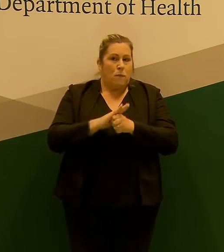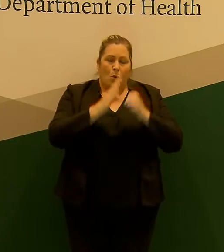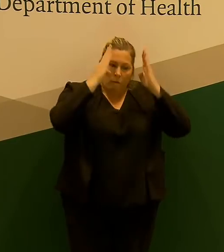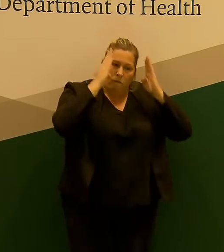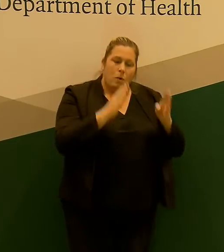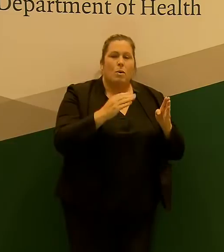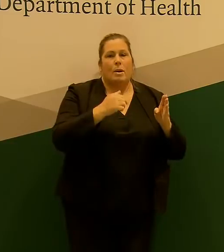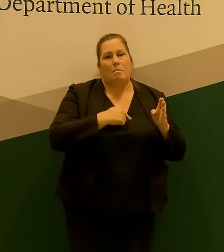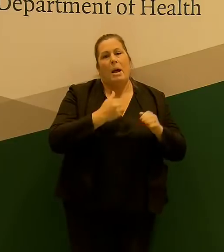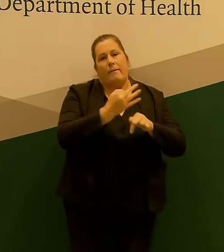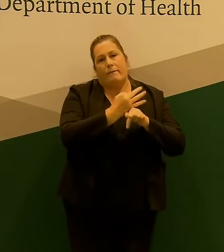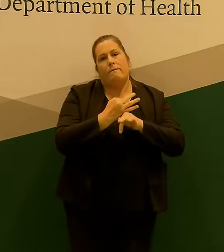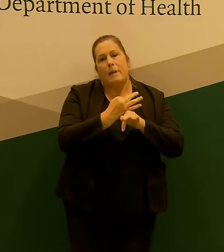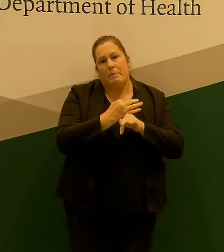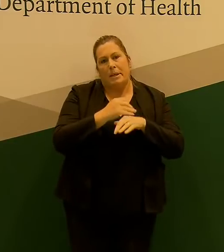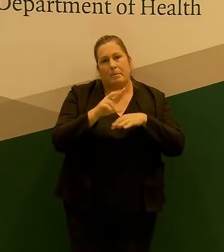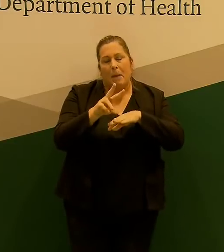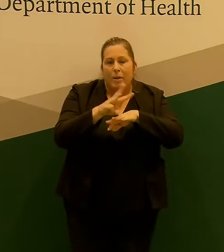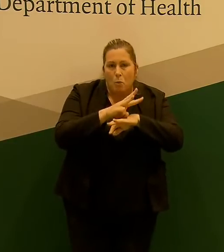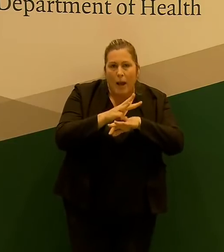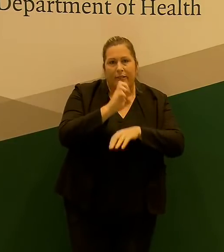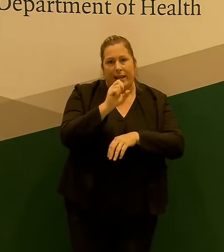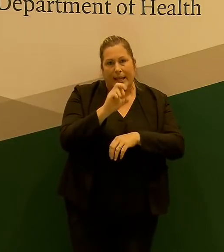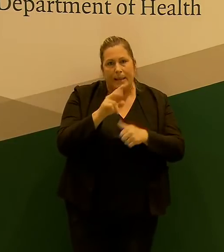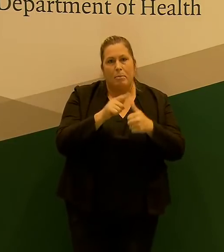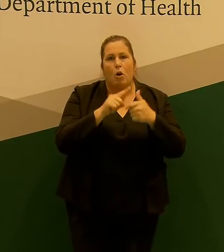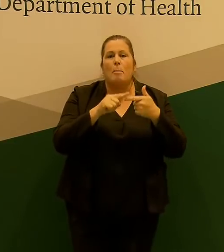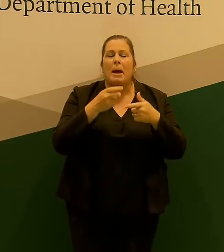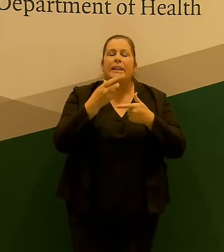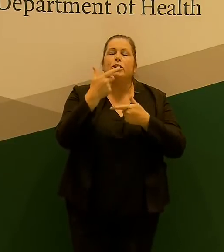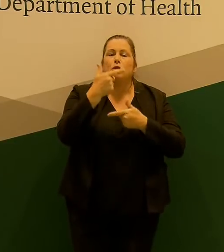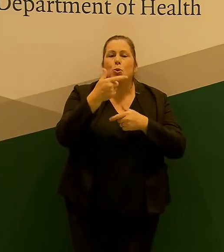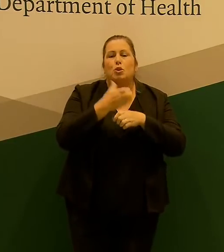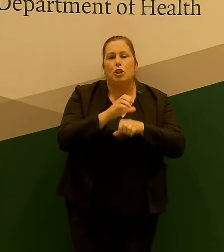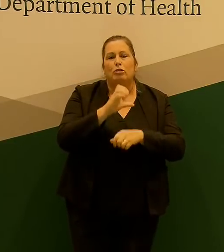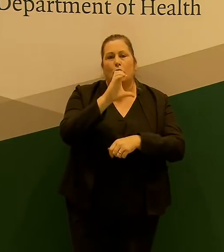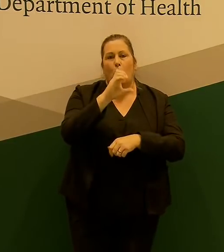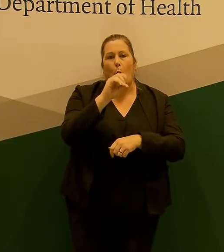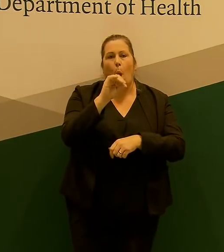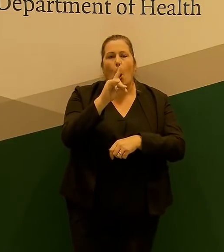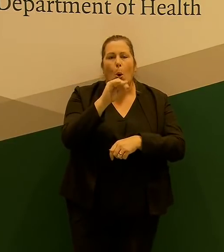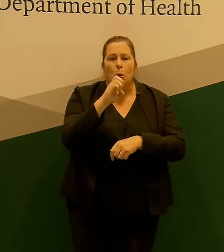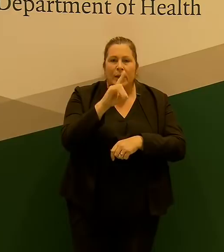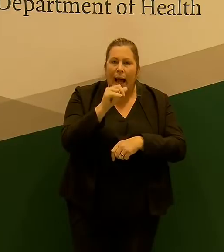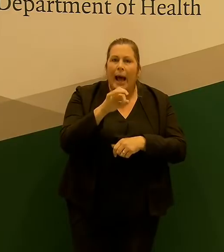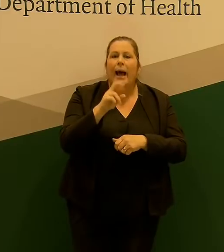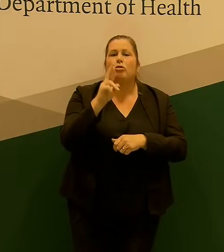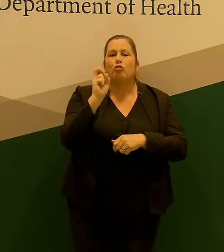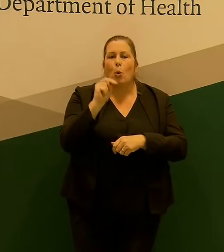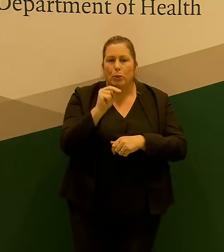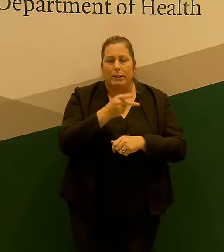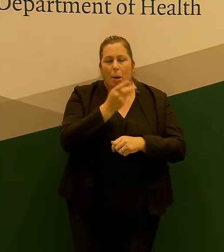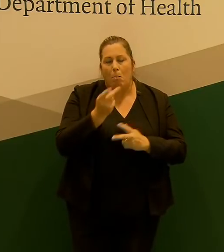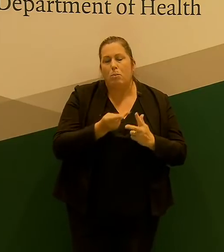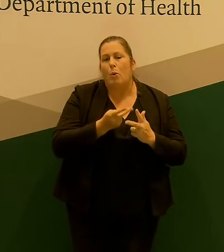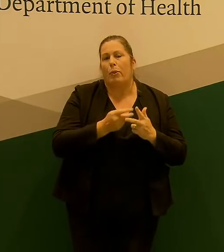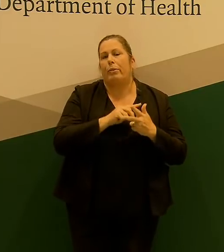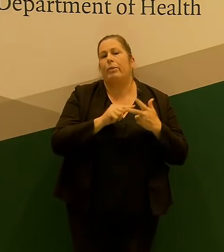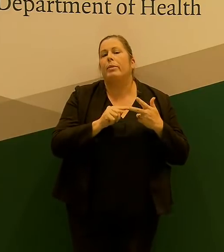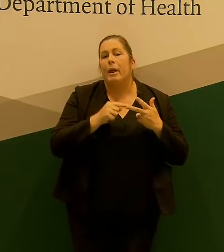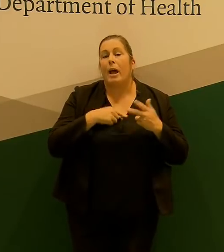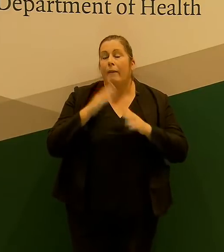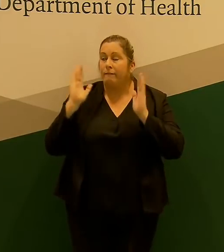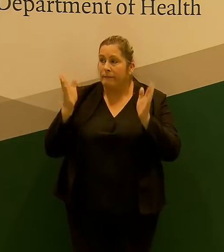teenage children, Clodagh and Ronan. I've spoken with the Taoiseach and the Minister for Health today and other colleagues about